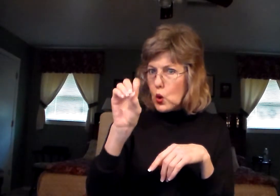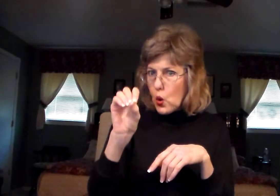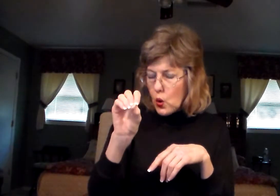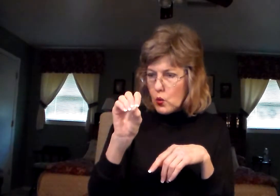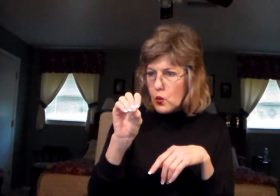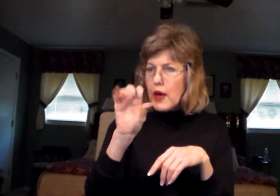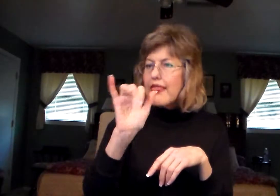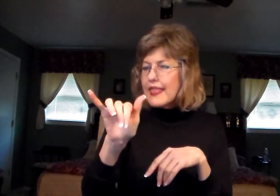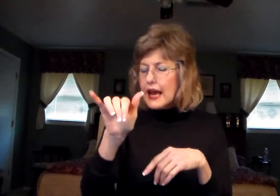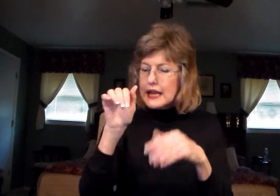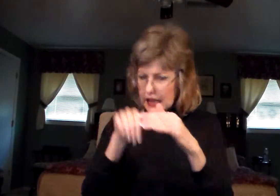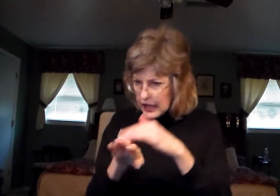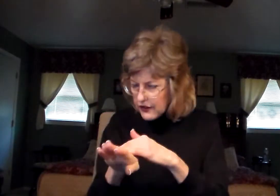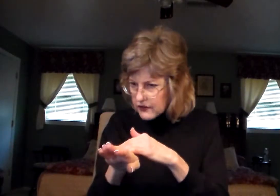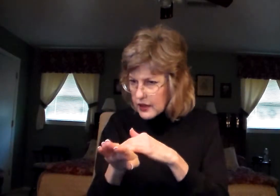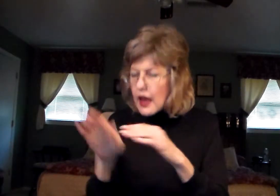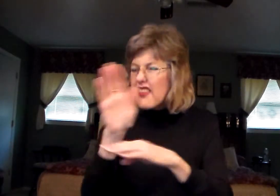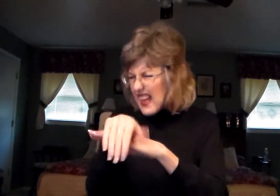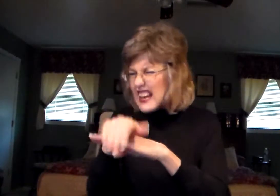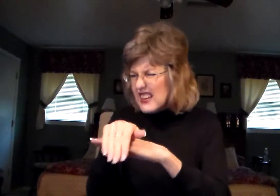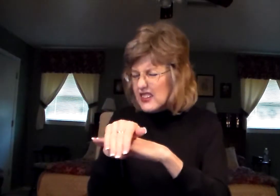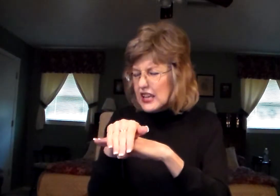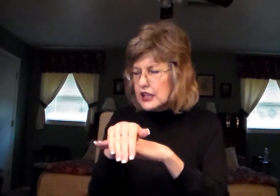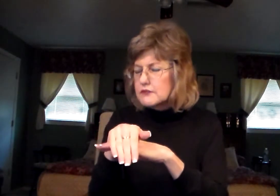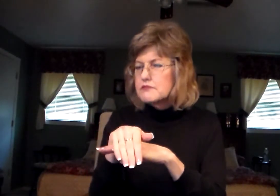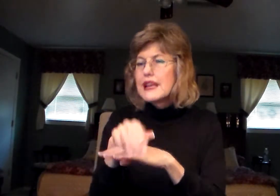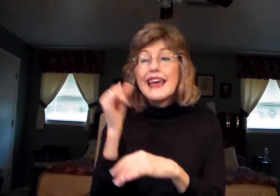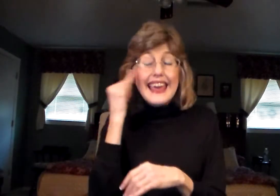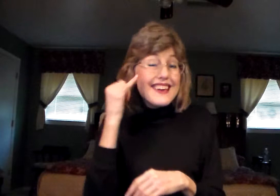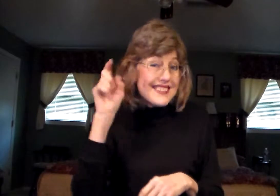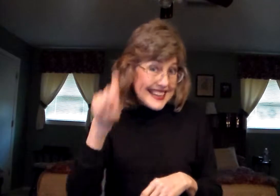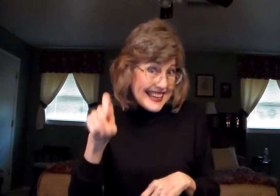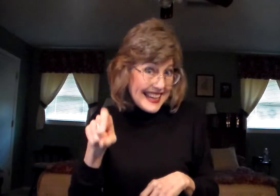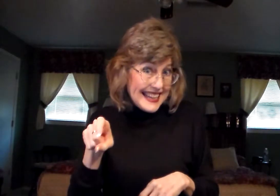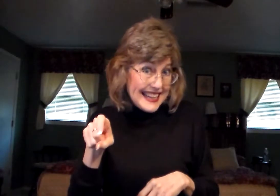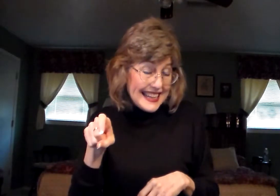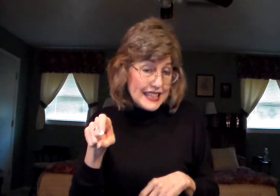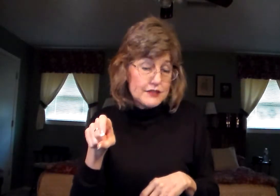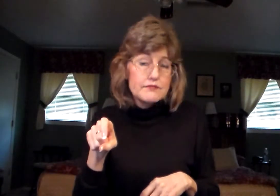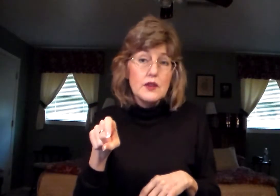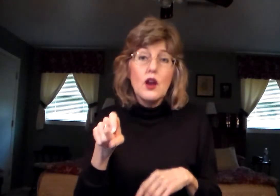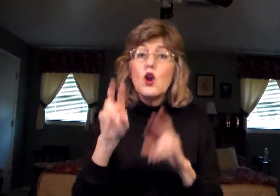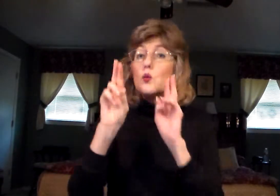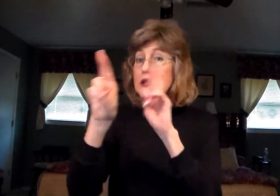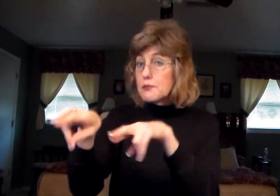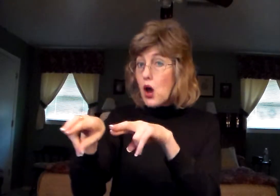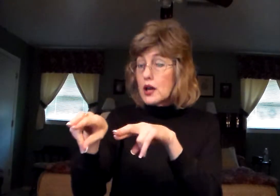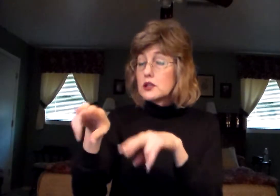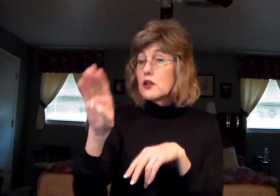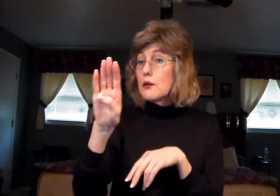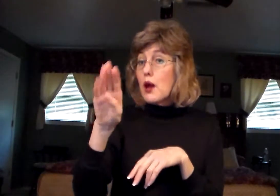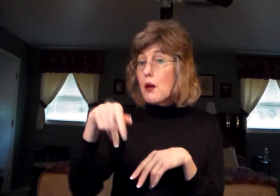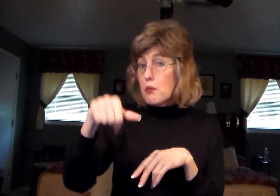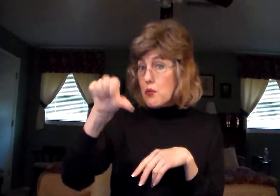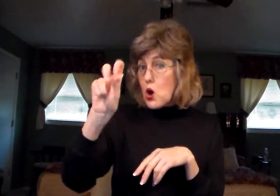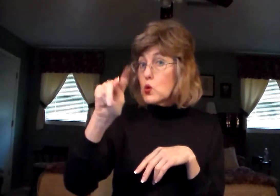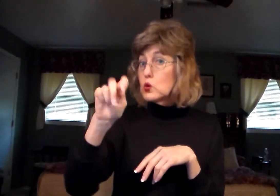it, and if needed, respond to the post that will be there, and we'll talk more about that in